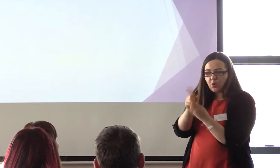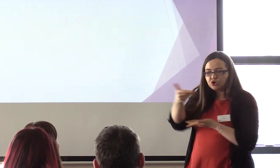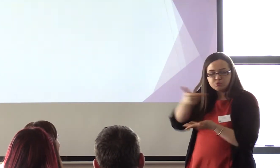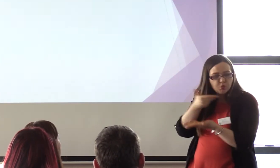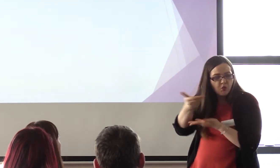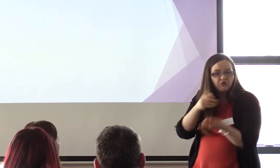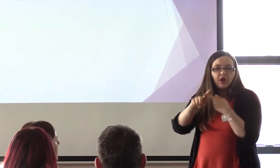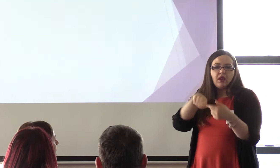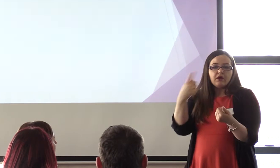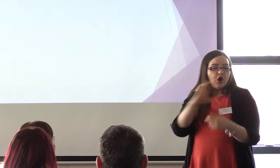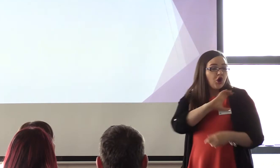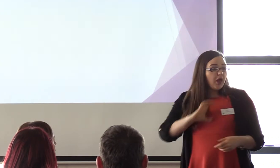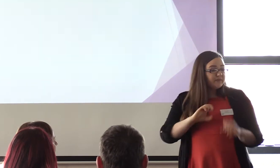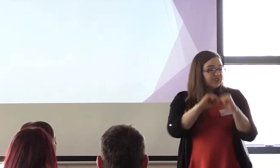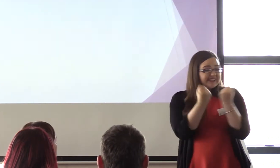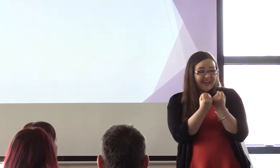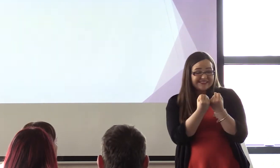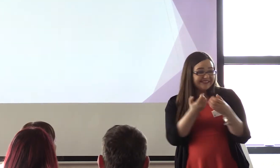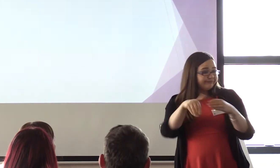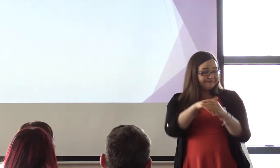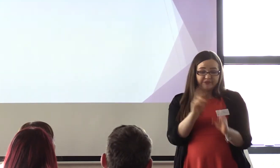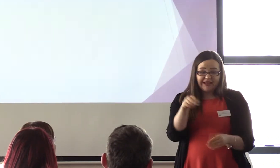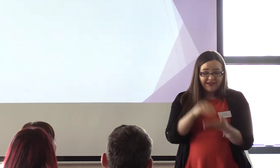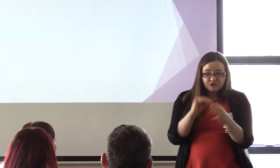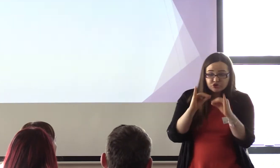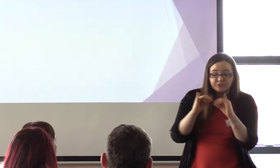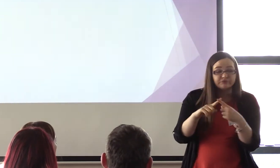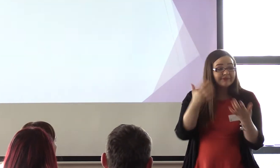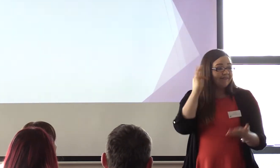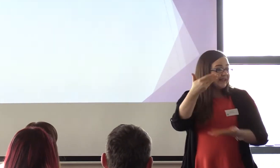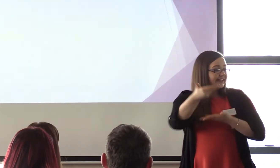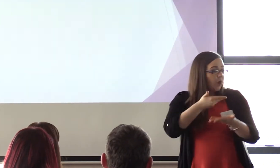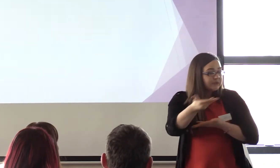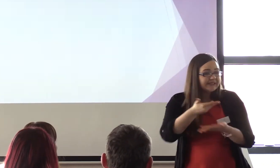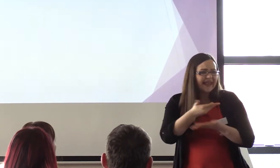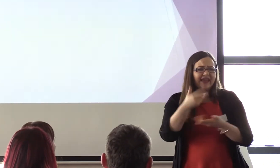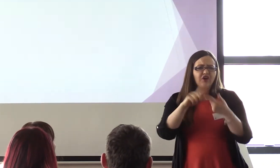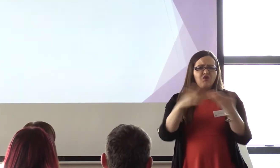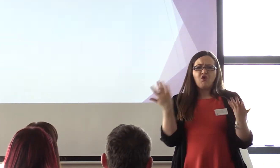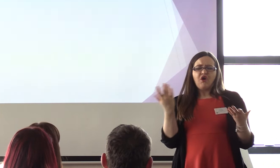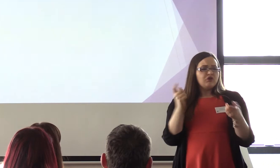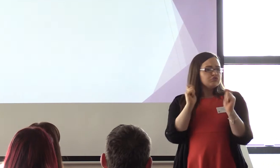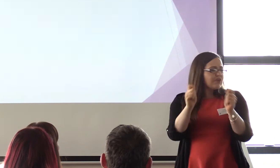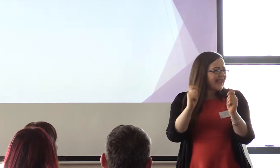is provided. You're not guaranteed to have an interpreter for social access, for tutorials,